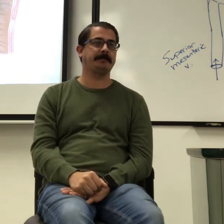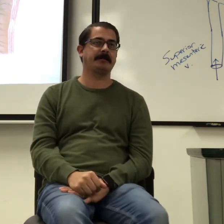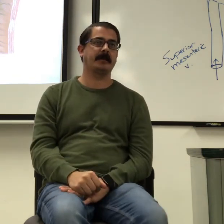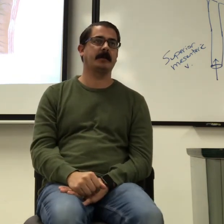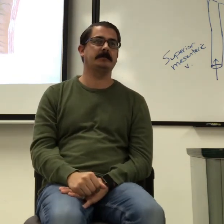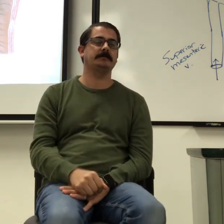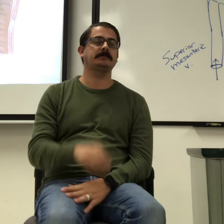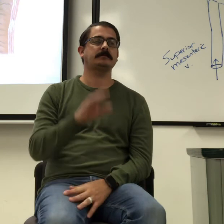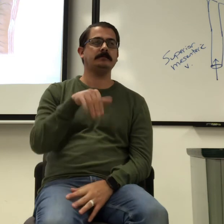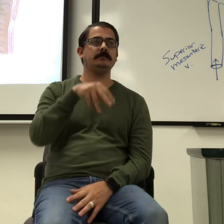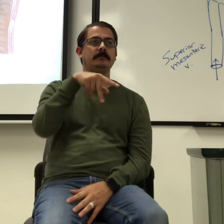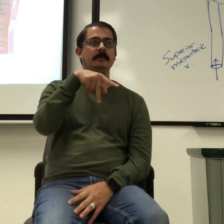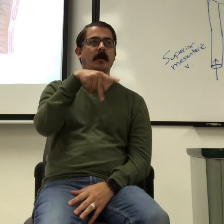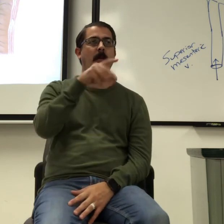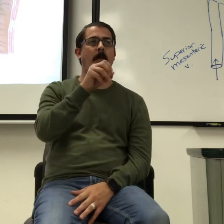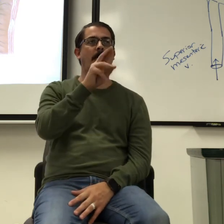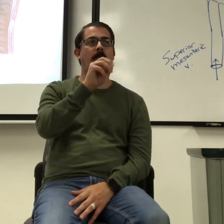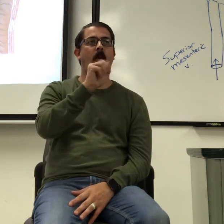circulation is.